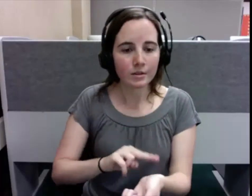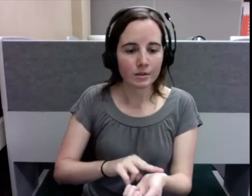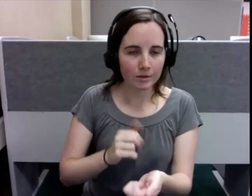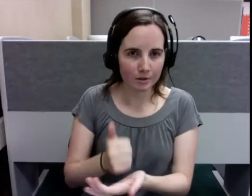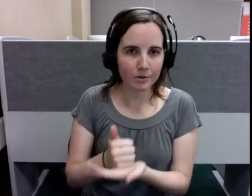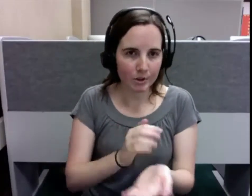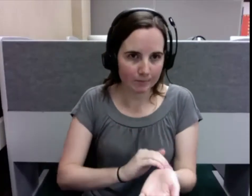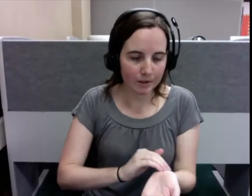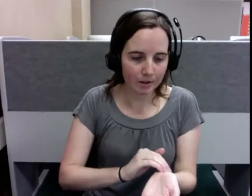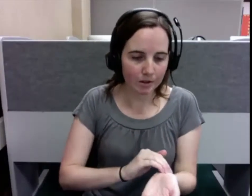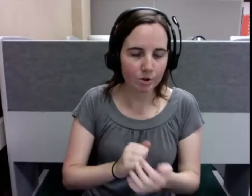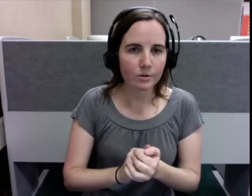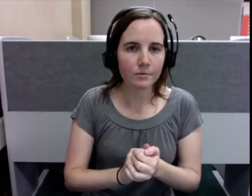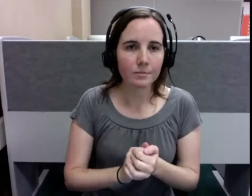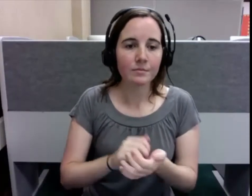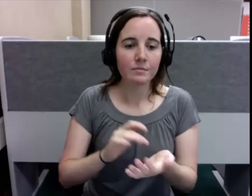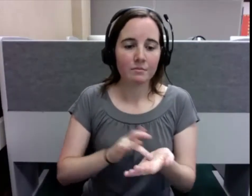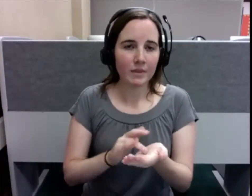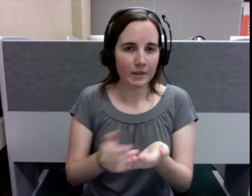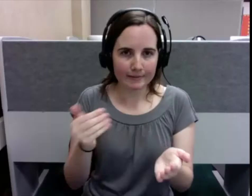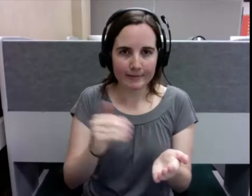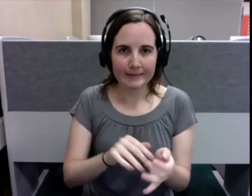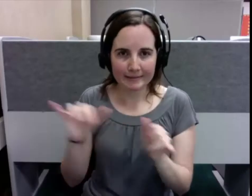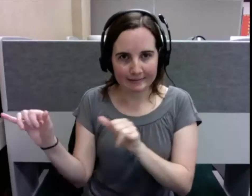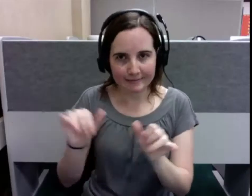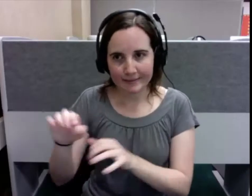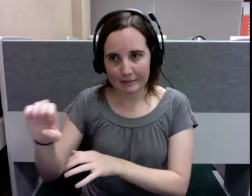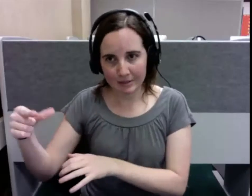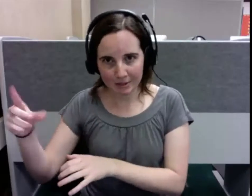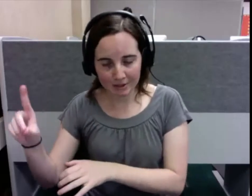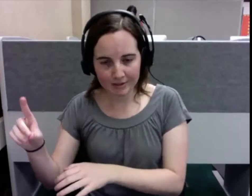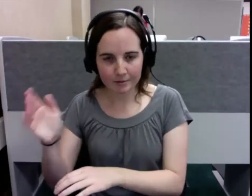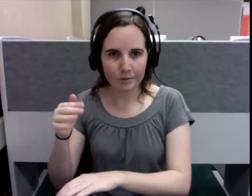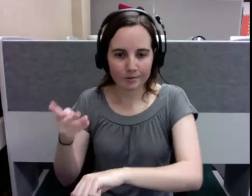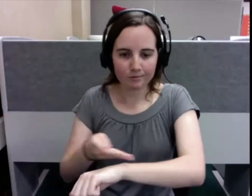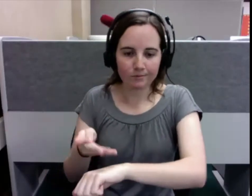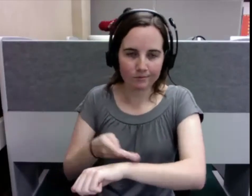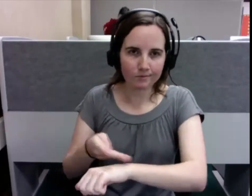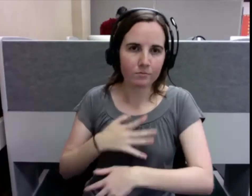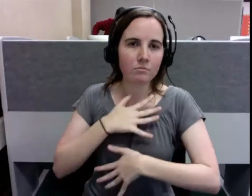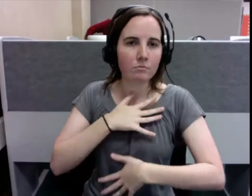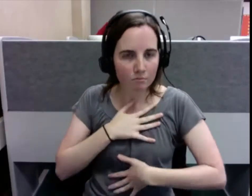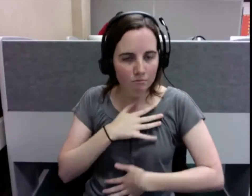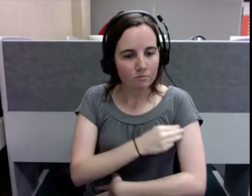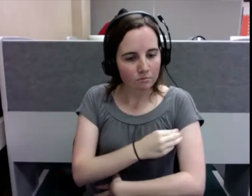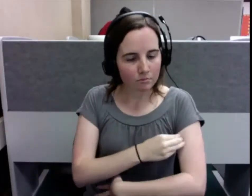conscious sedation, which is similar to what is used in the other exam. During this test, most people experience the feeling